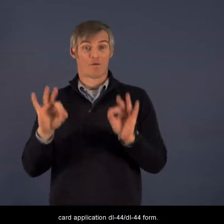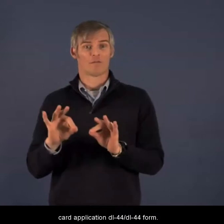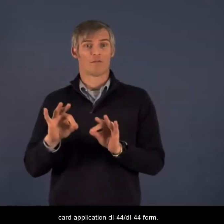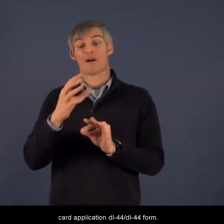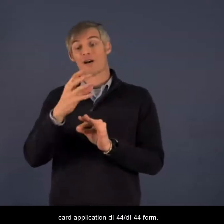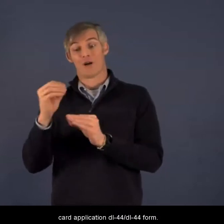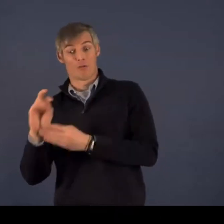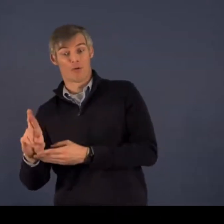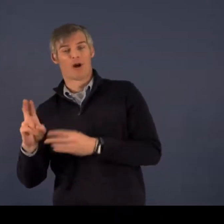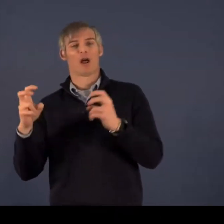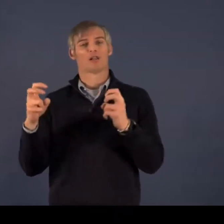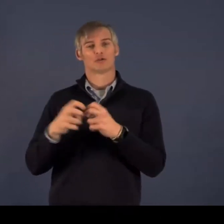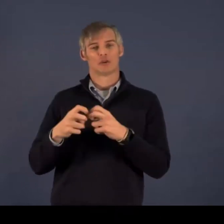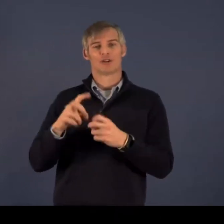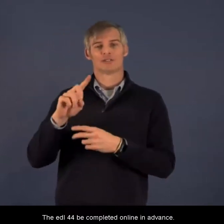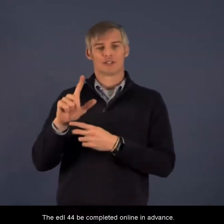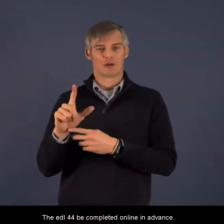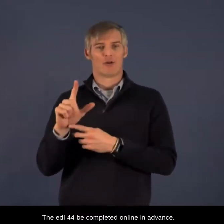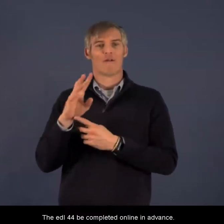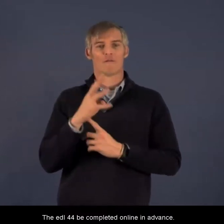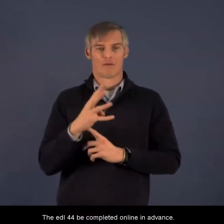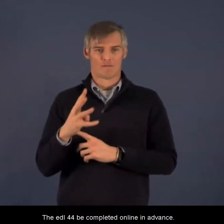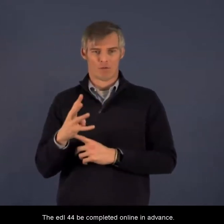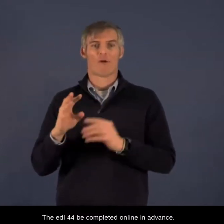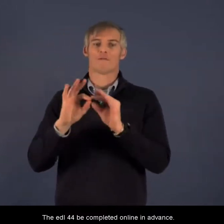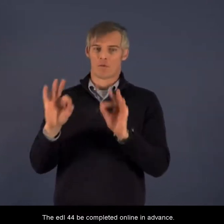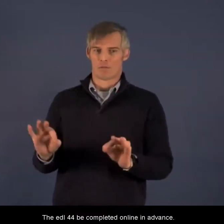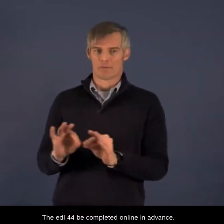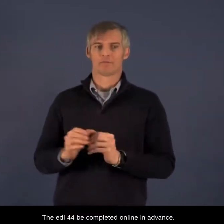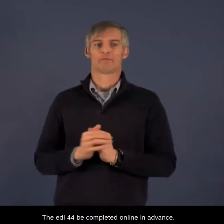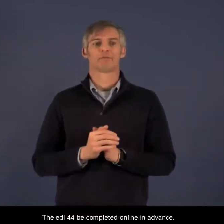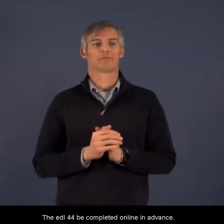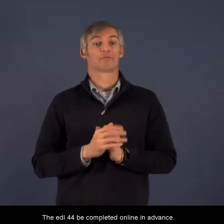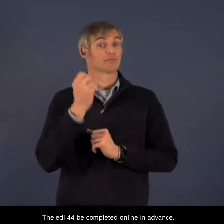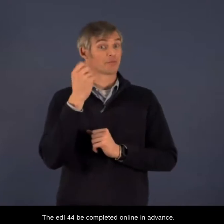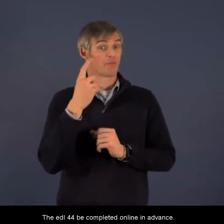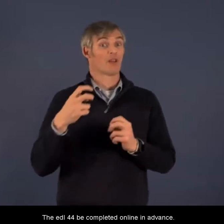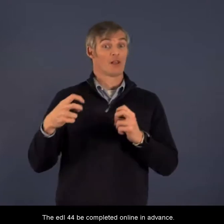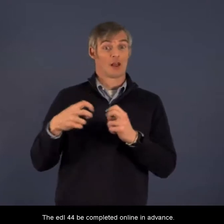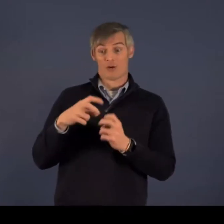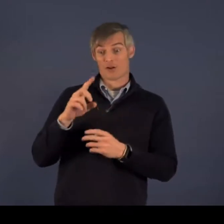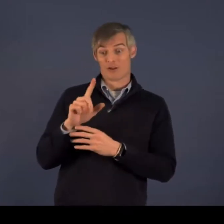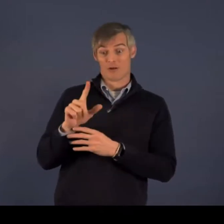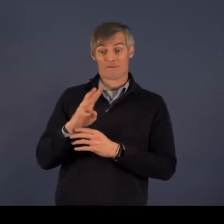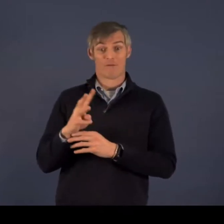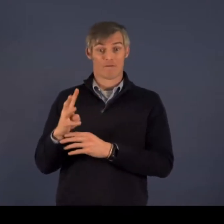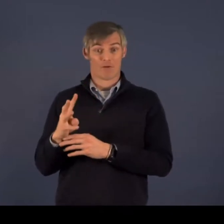DL44/DL44 form. The EDL44 can be completed online in advance.